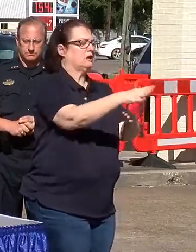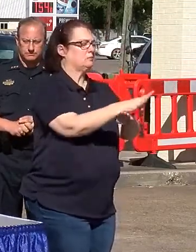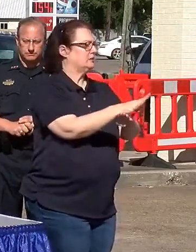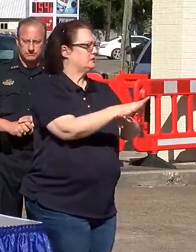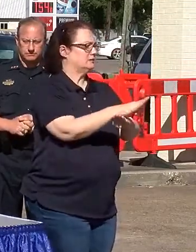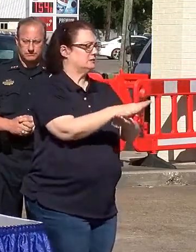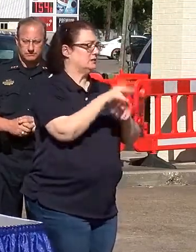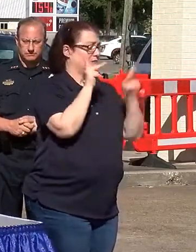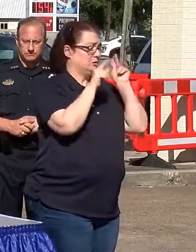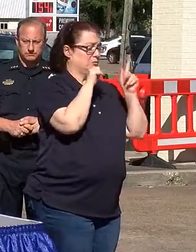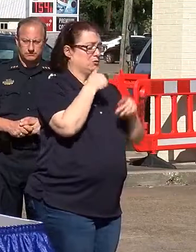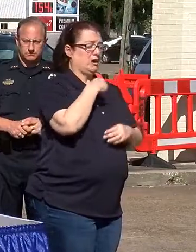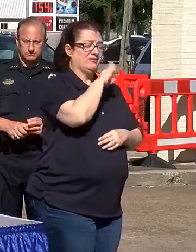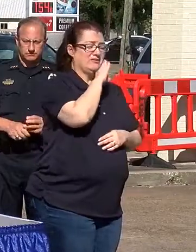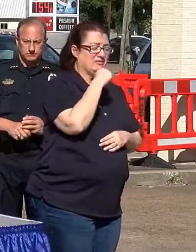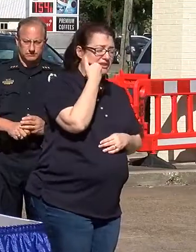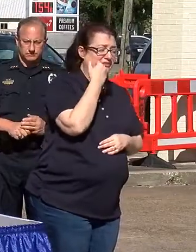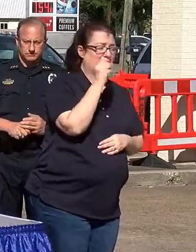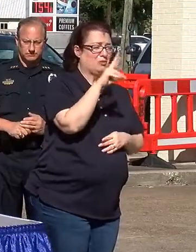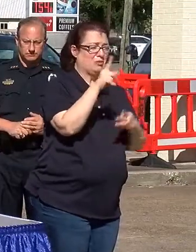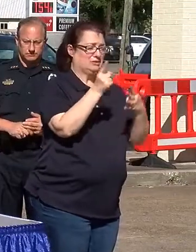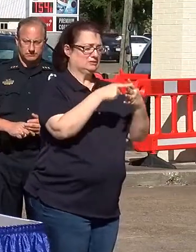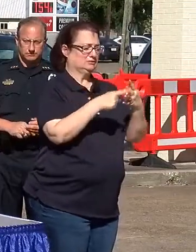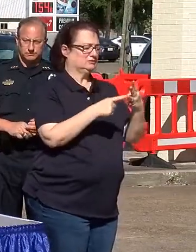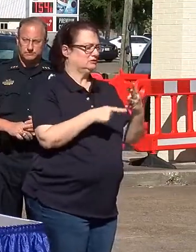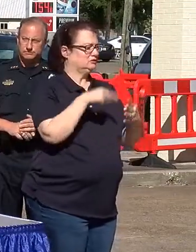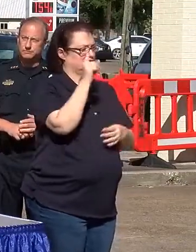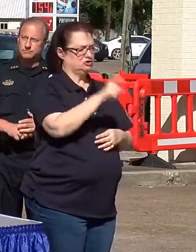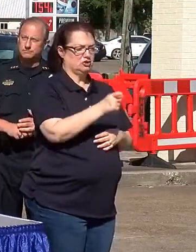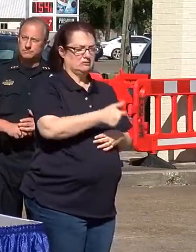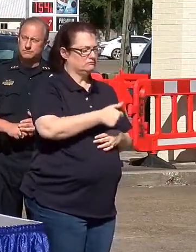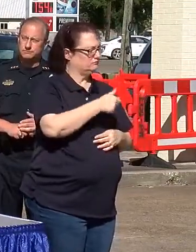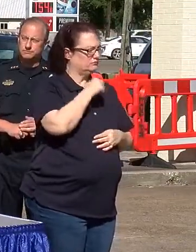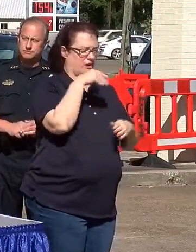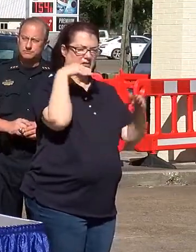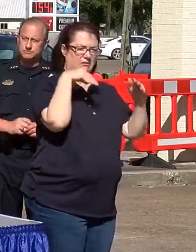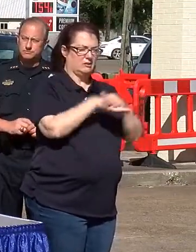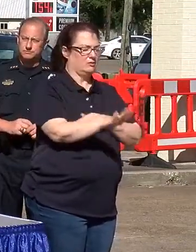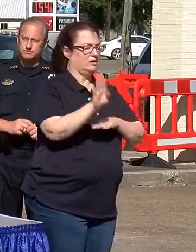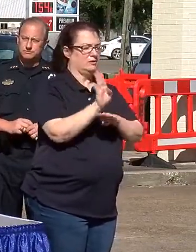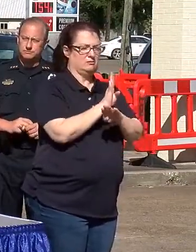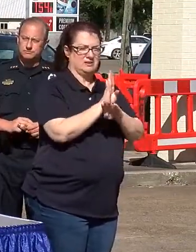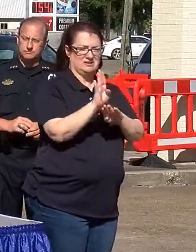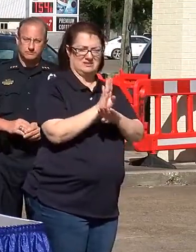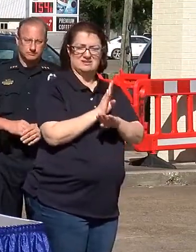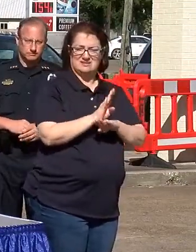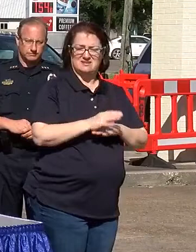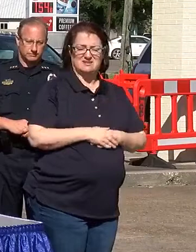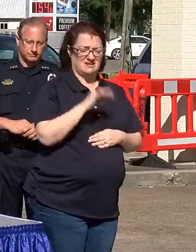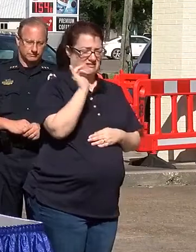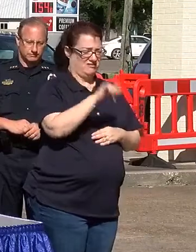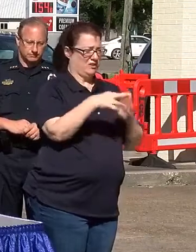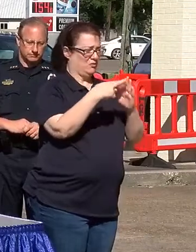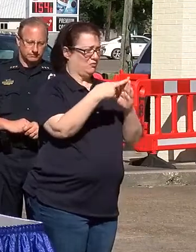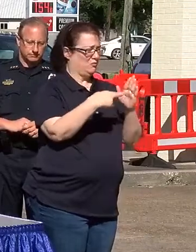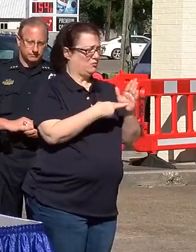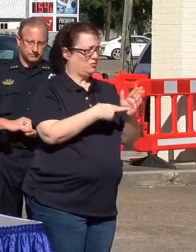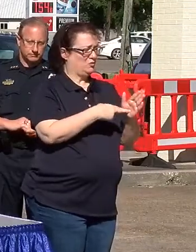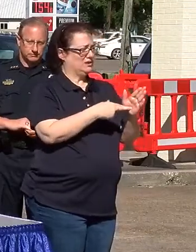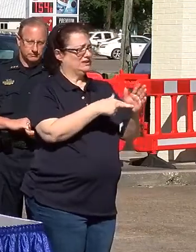have fever or are symptomatic should be barred from the business. These rules are consistent with the